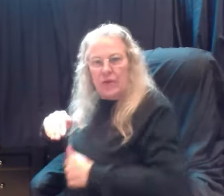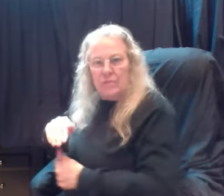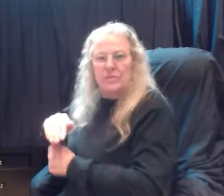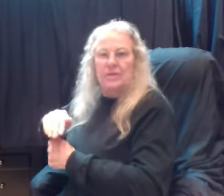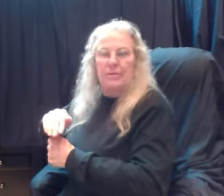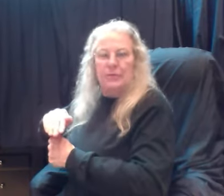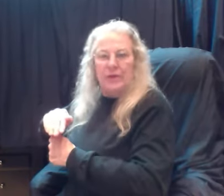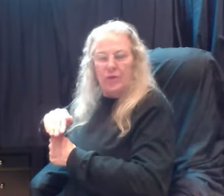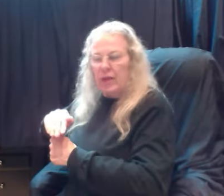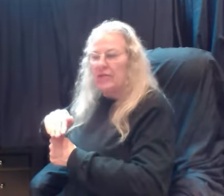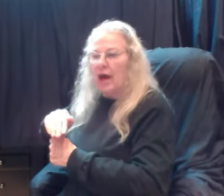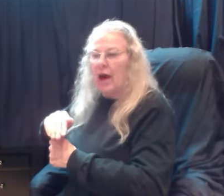slips underneath the hide.